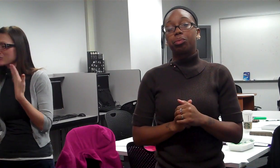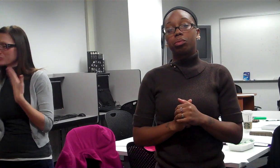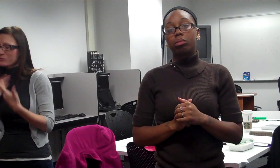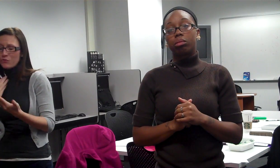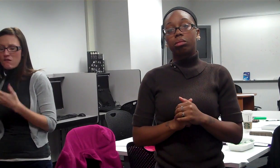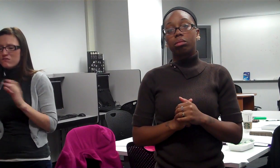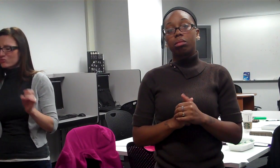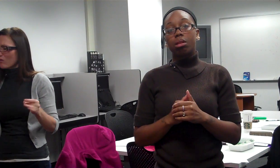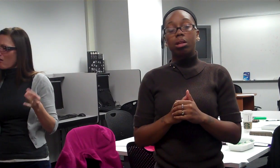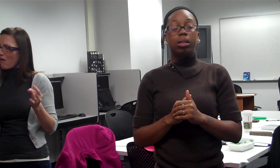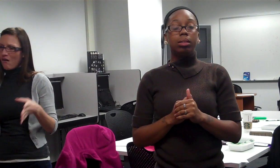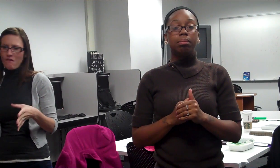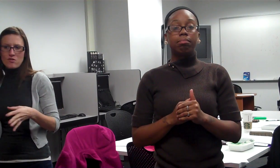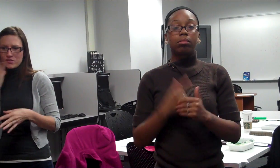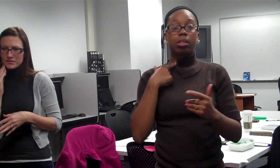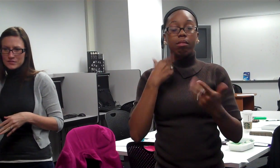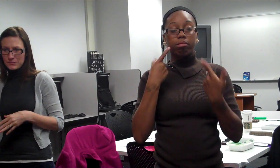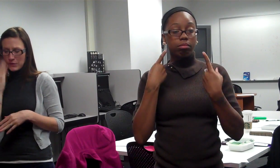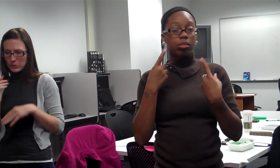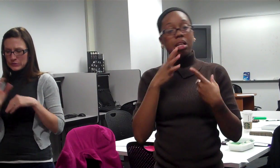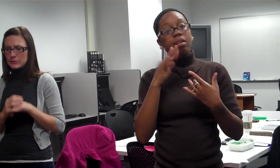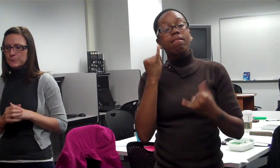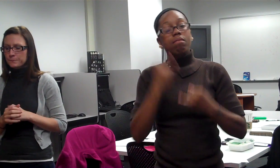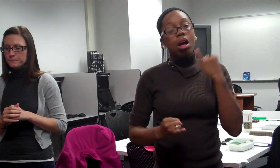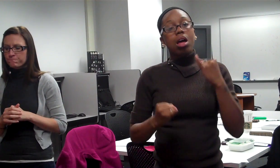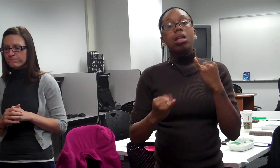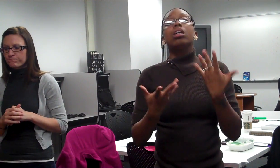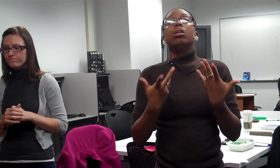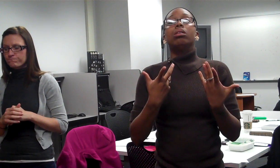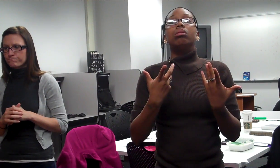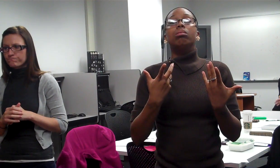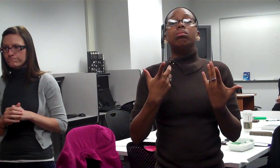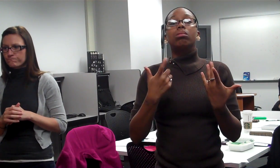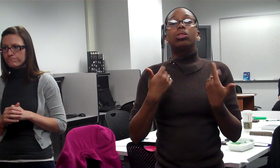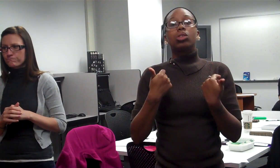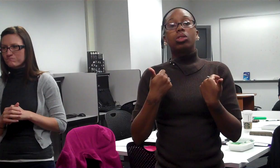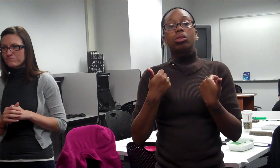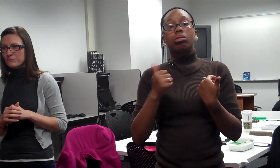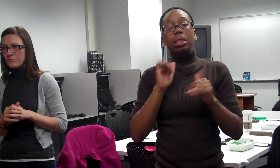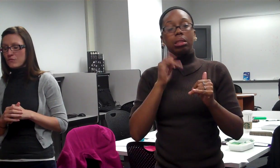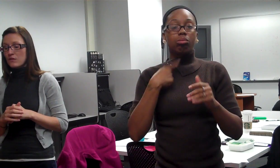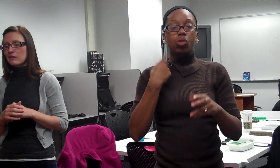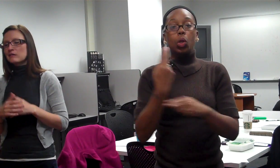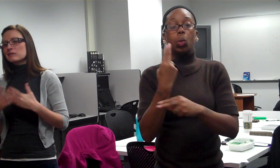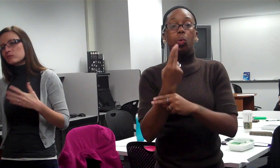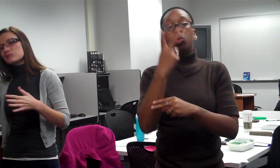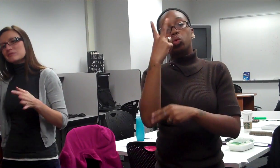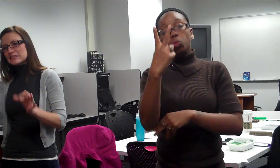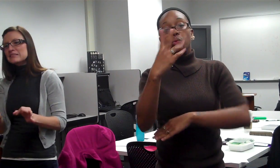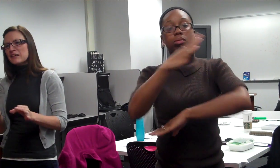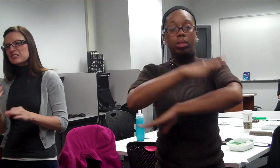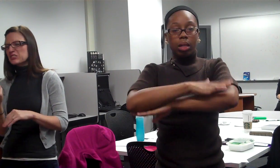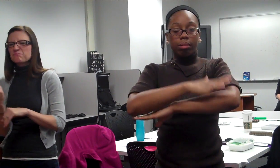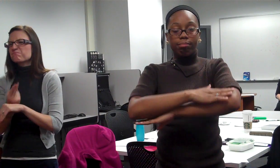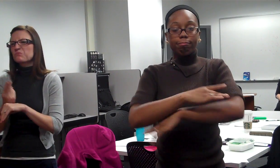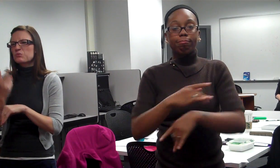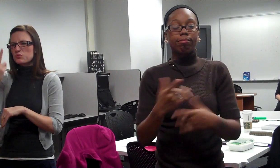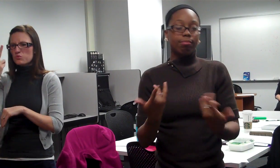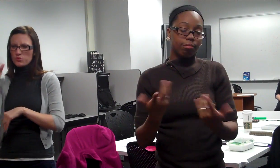we decided to head back to just use 2 tables, and it worked out fine. So we